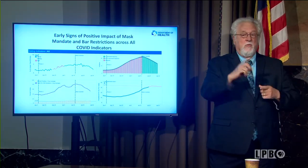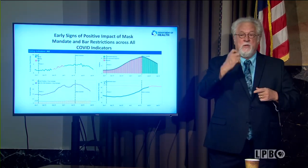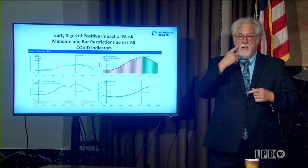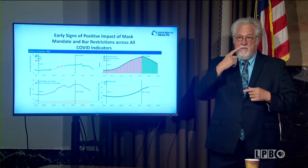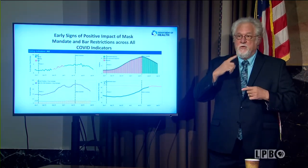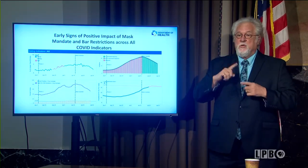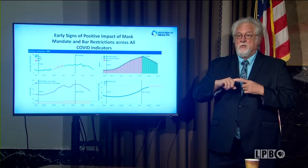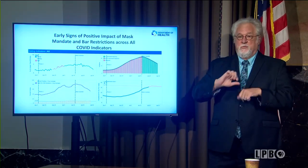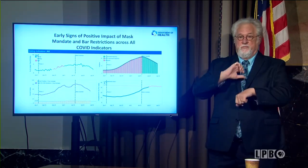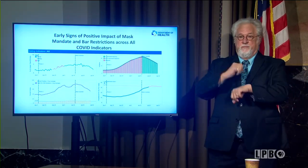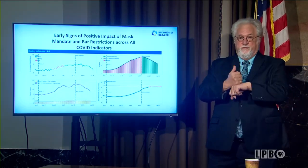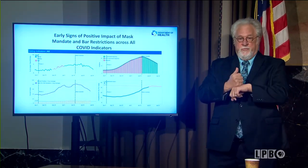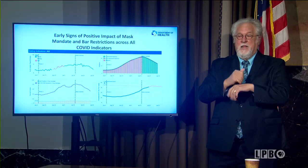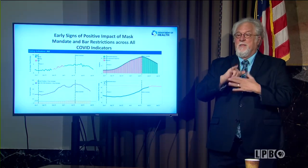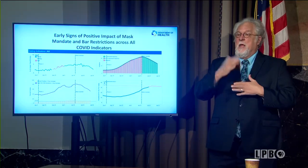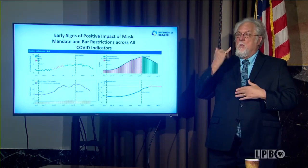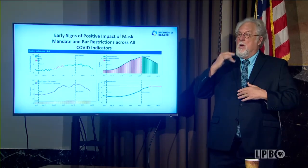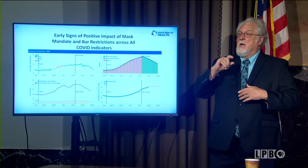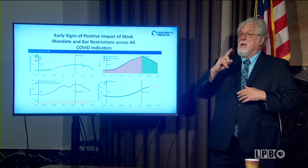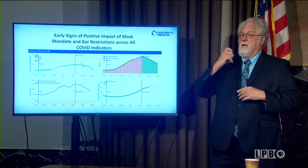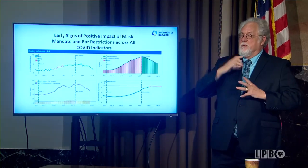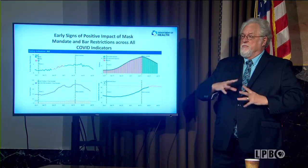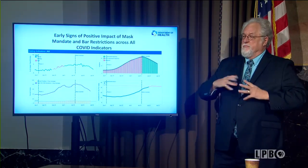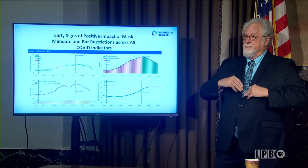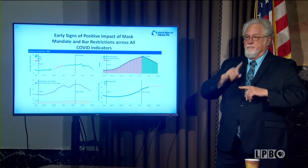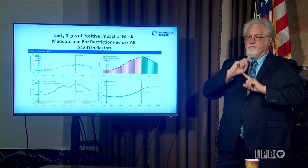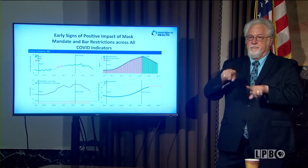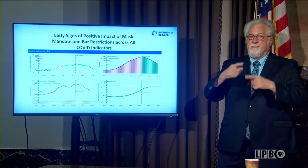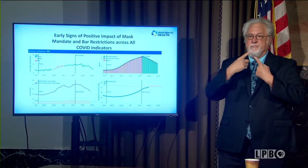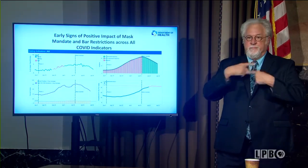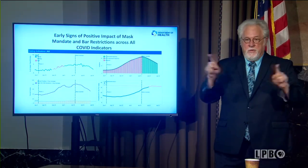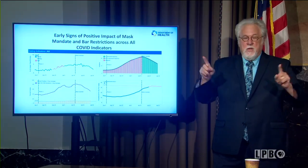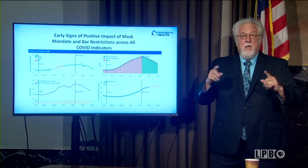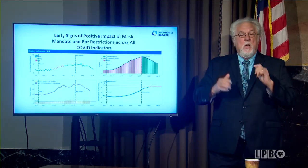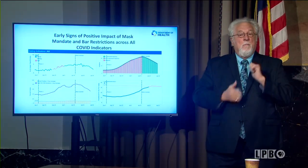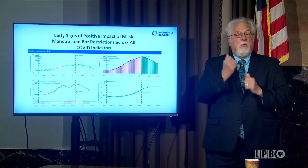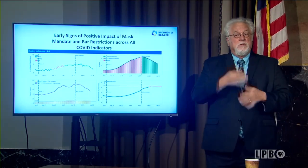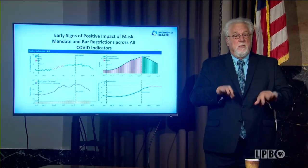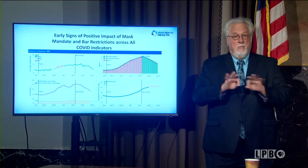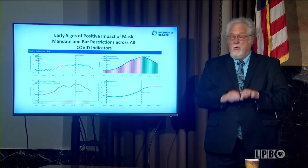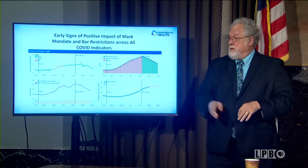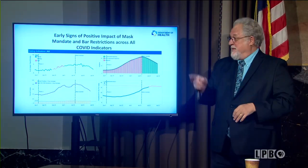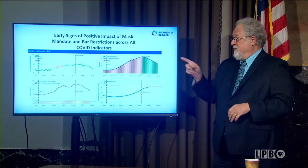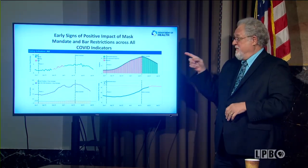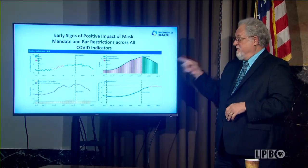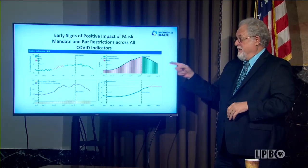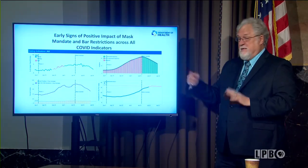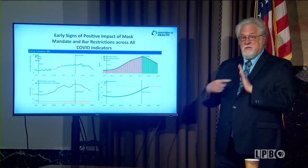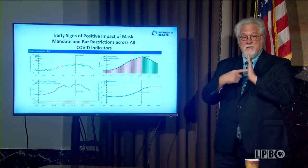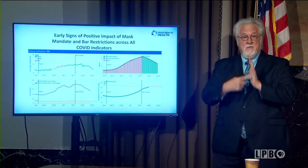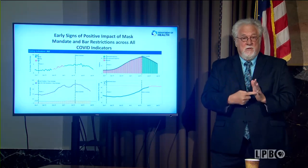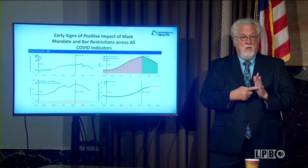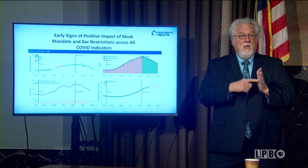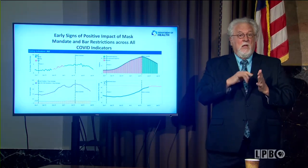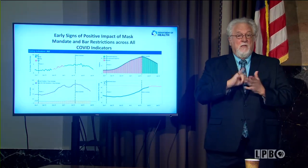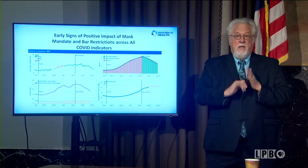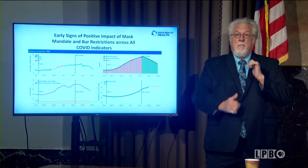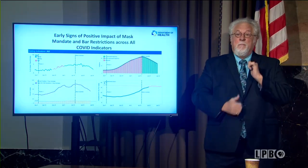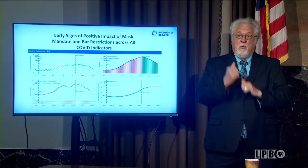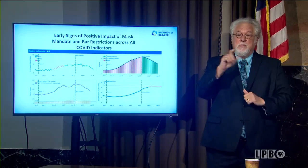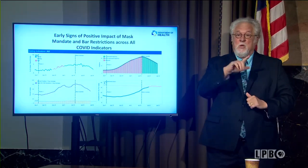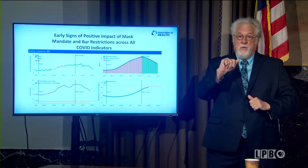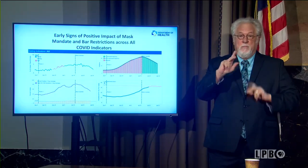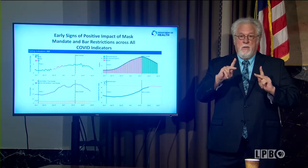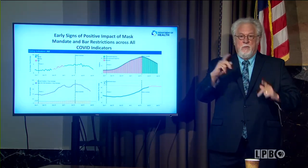put these measures in place. That's why the governor took the action to put these measures in place. Most importantly, these impacts reflect that the vast majority of